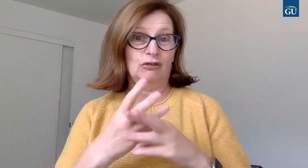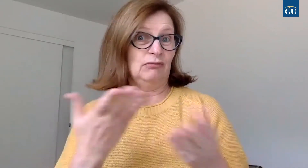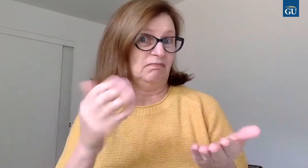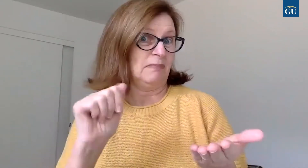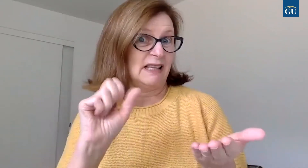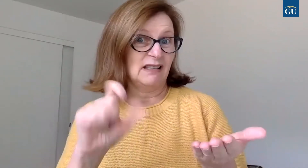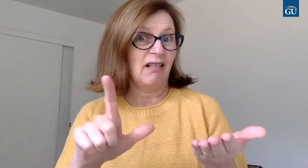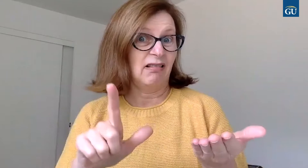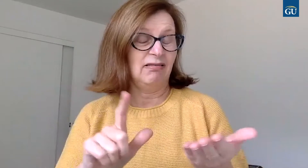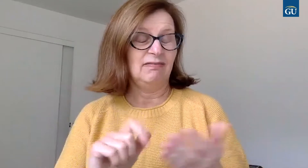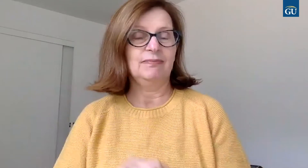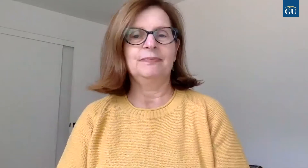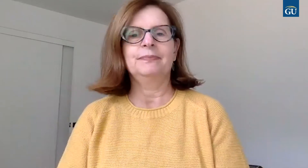ASL.